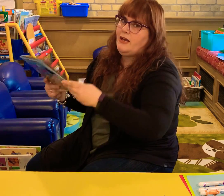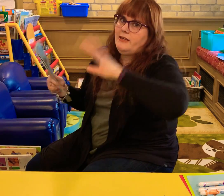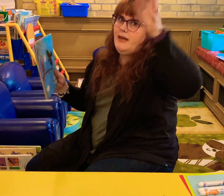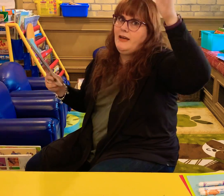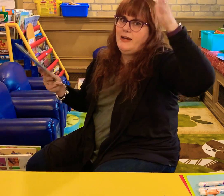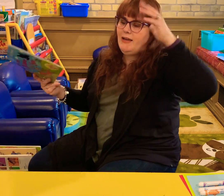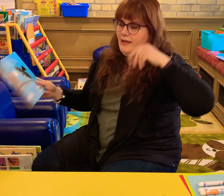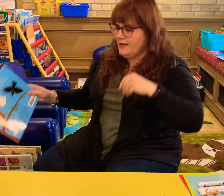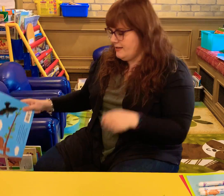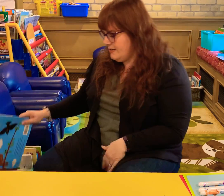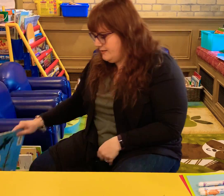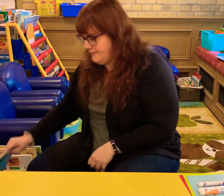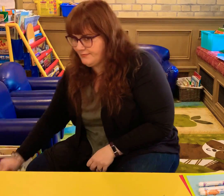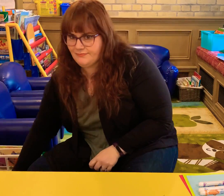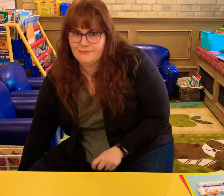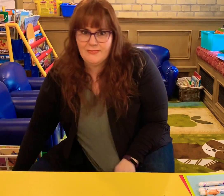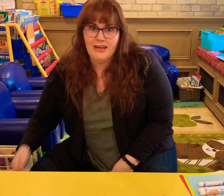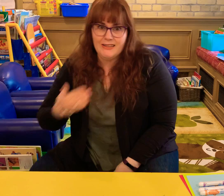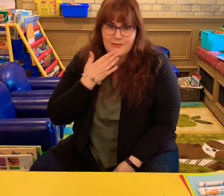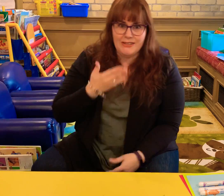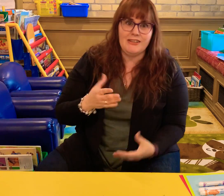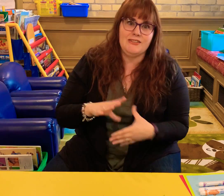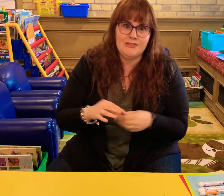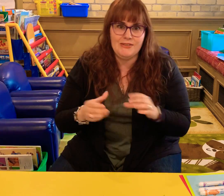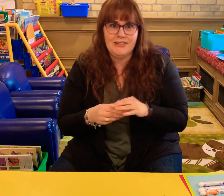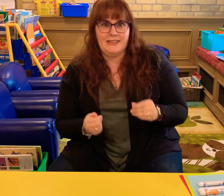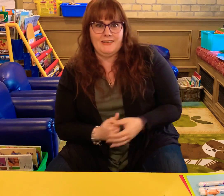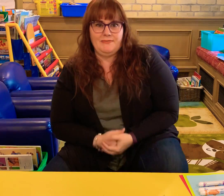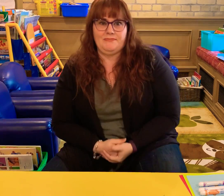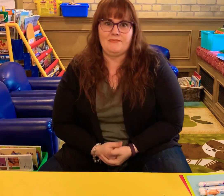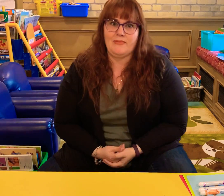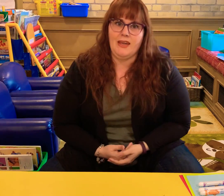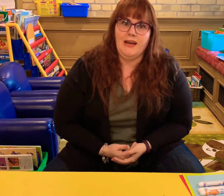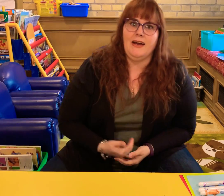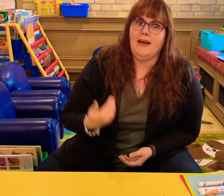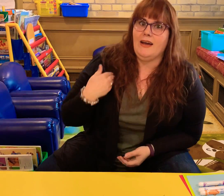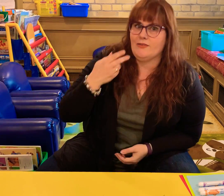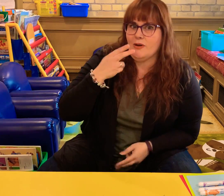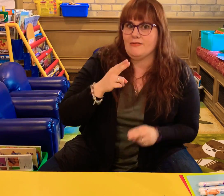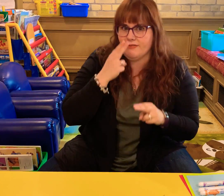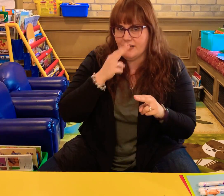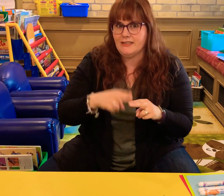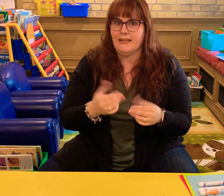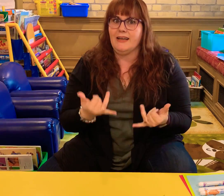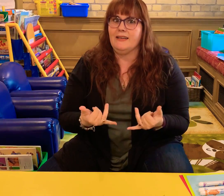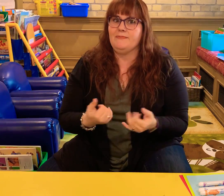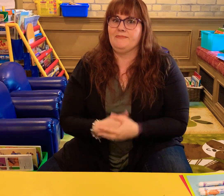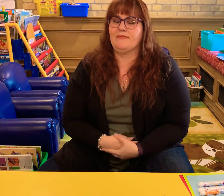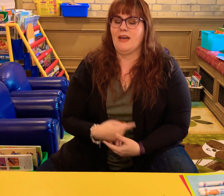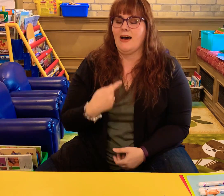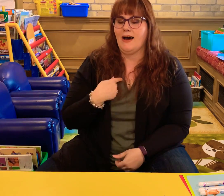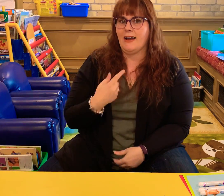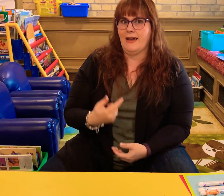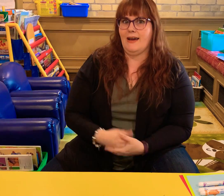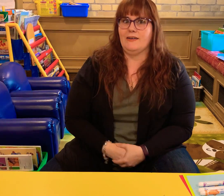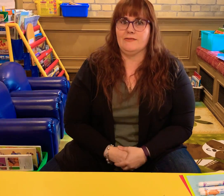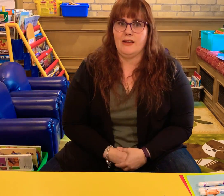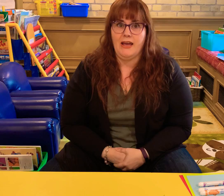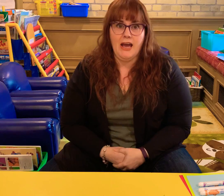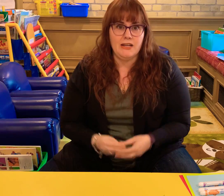Yay! That was a good story. Have you had fun today? I have. And if